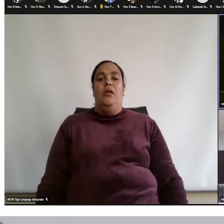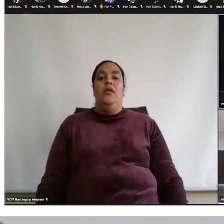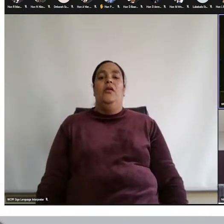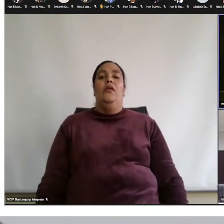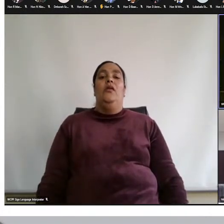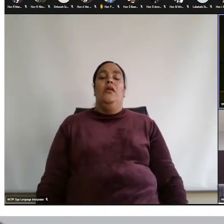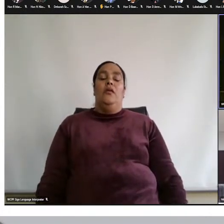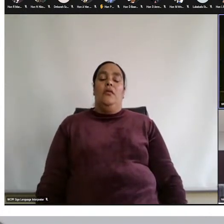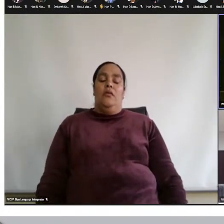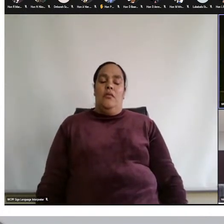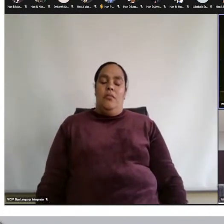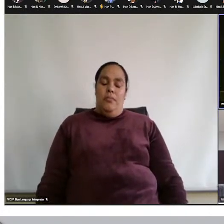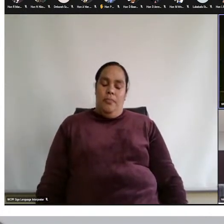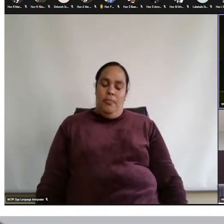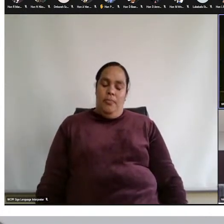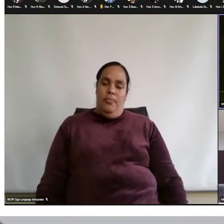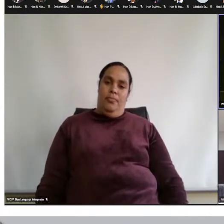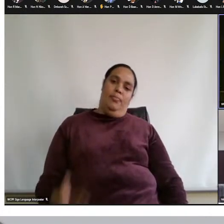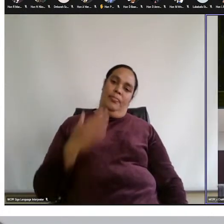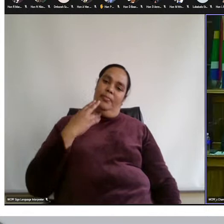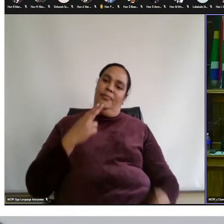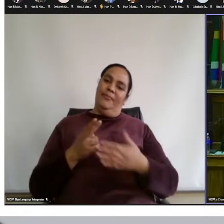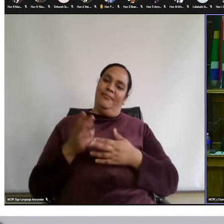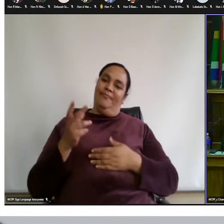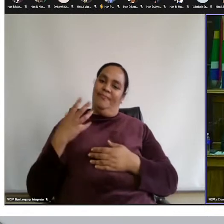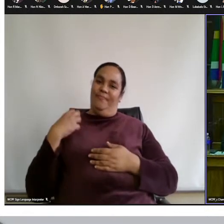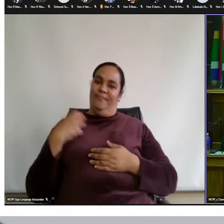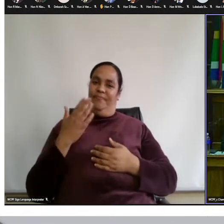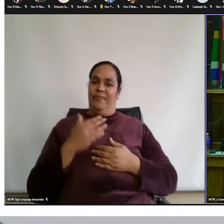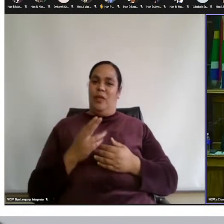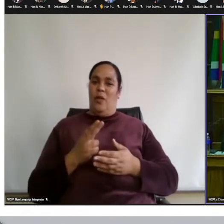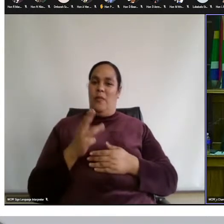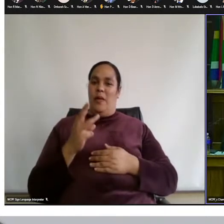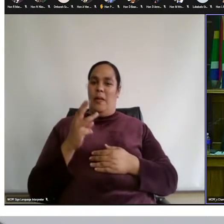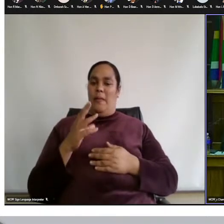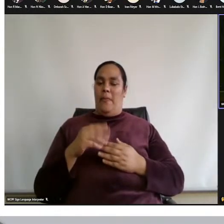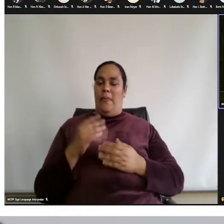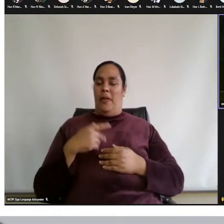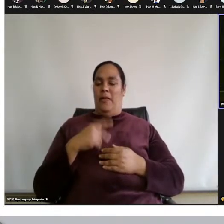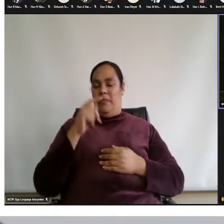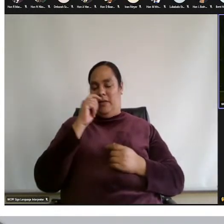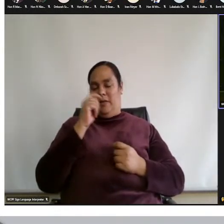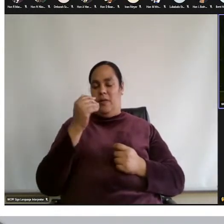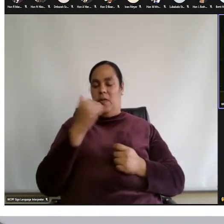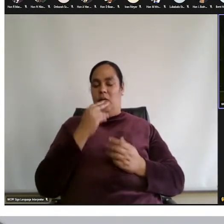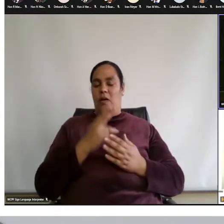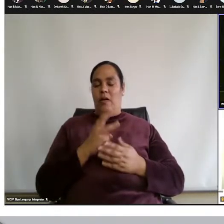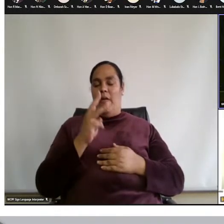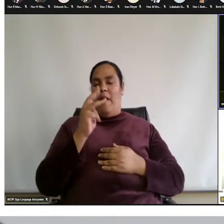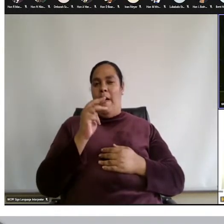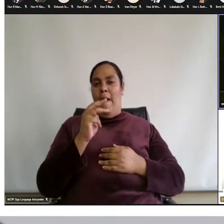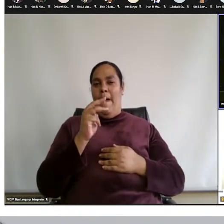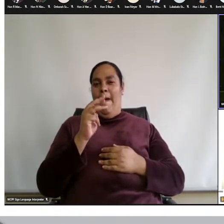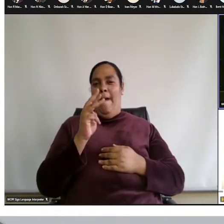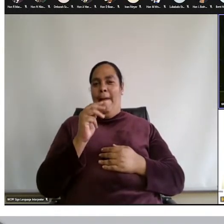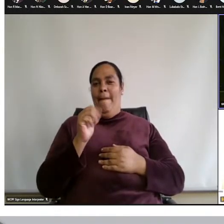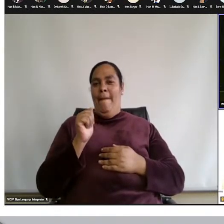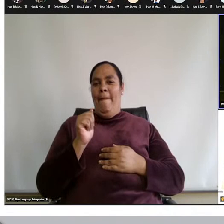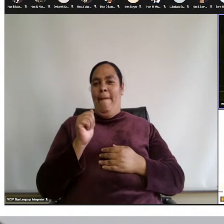Thank you, Honourable Minister. Honourable Members, I now recognise the Honourable Member